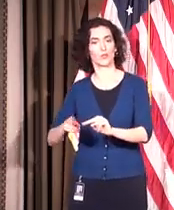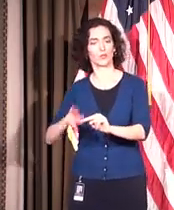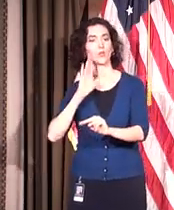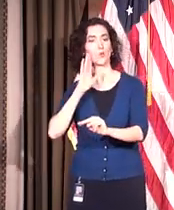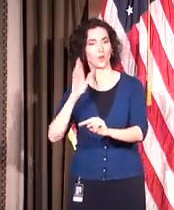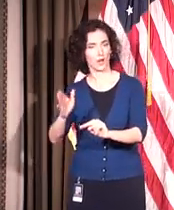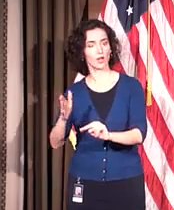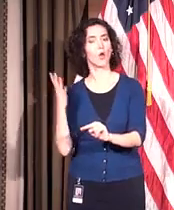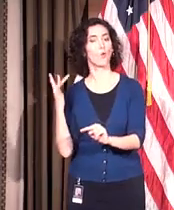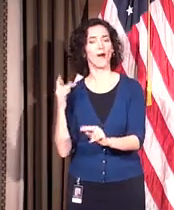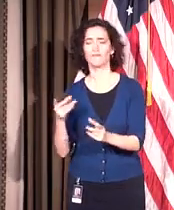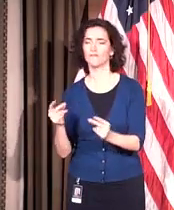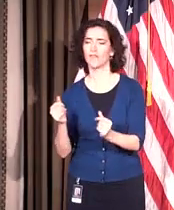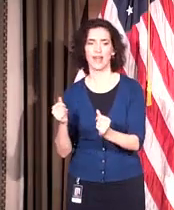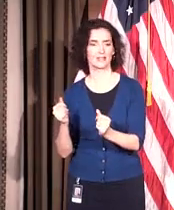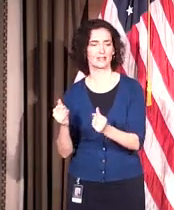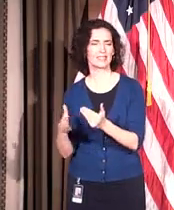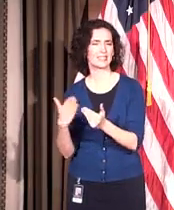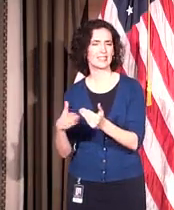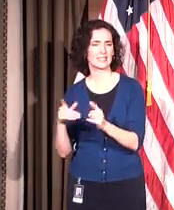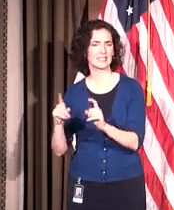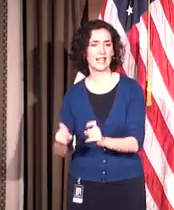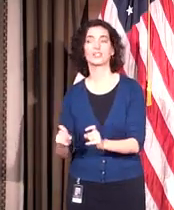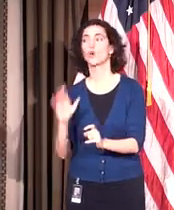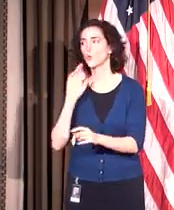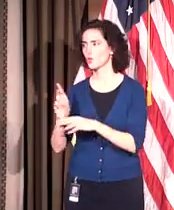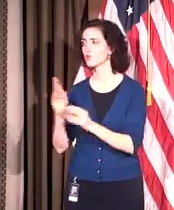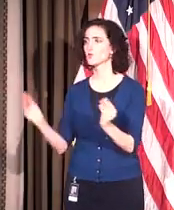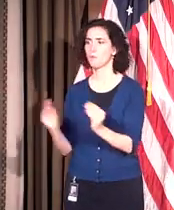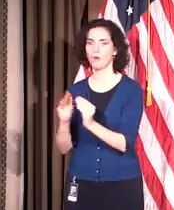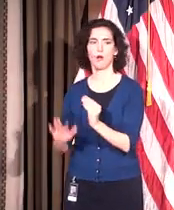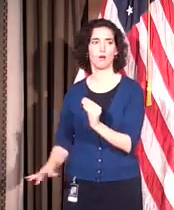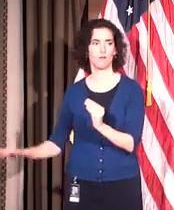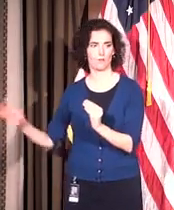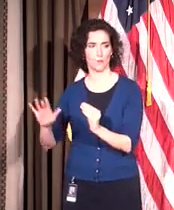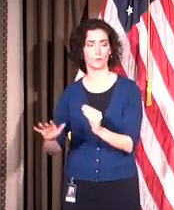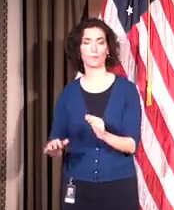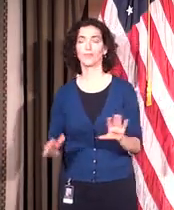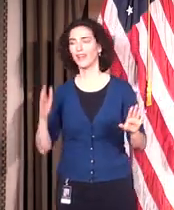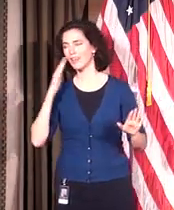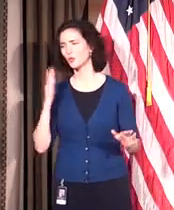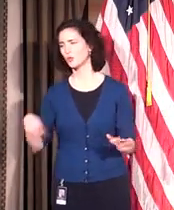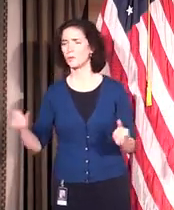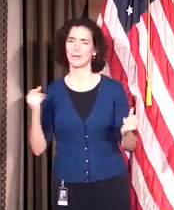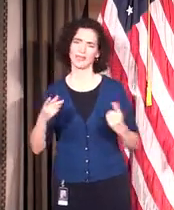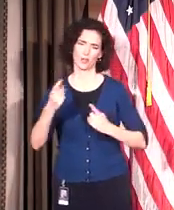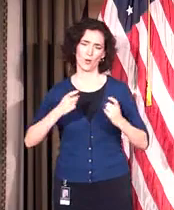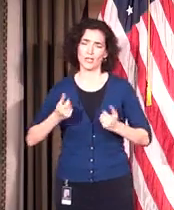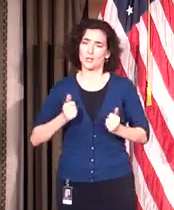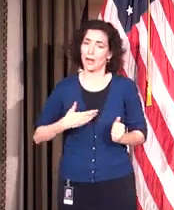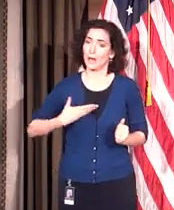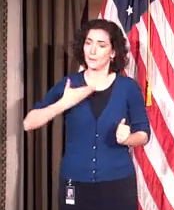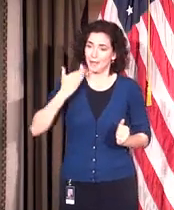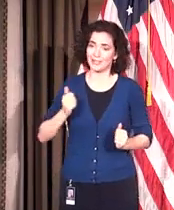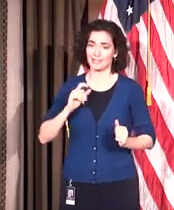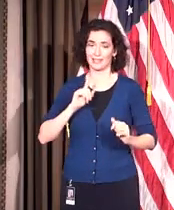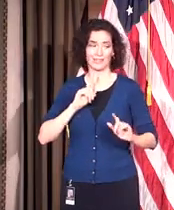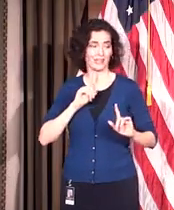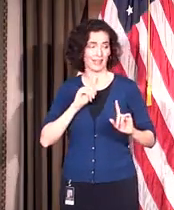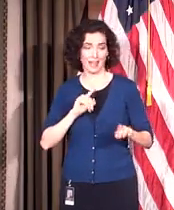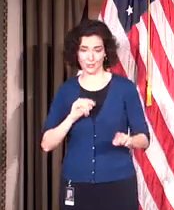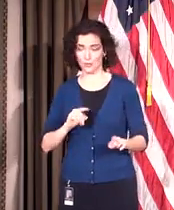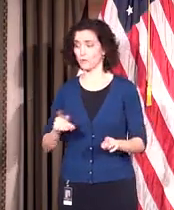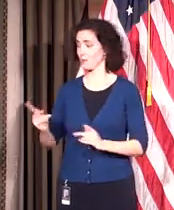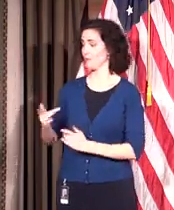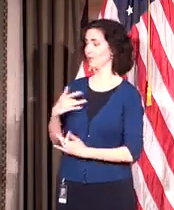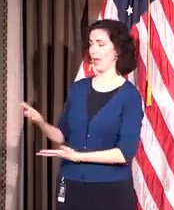because they're so quick and so easy. So I know there's a lot of questions on there. I'm going to do my best to kind of answer some of the questions that